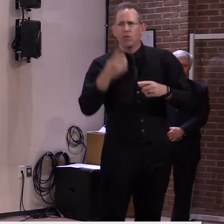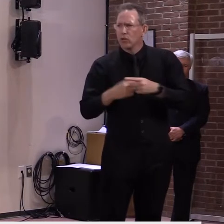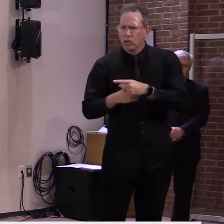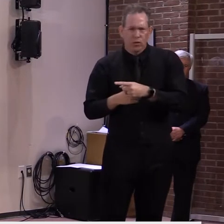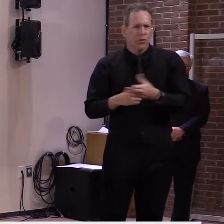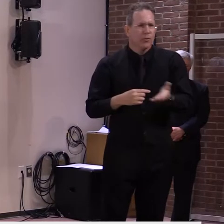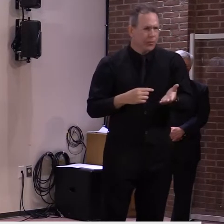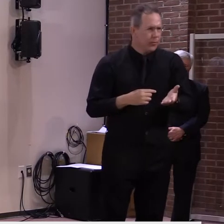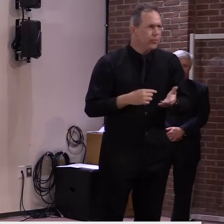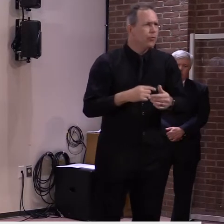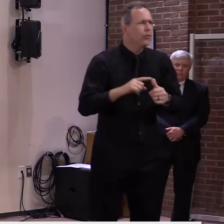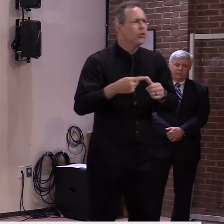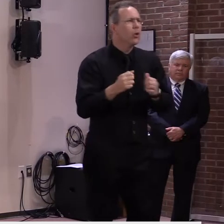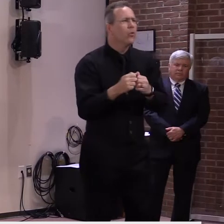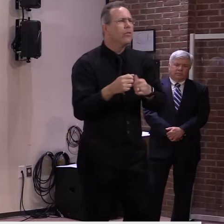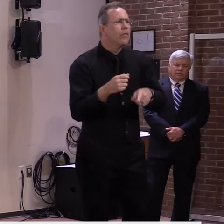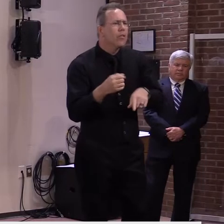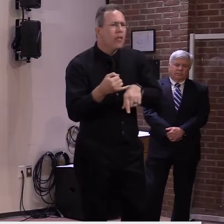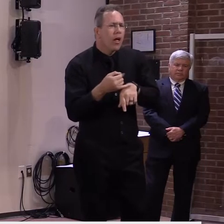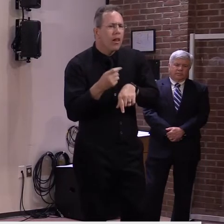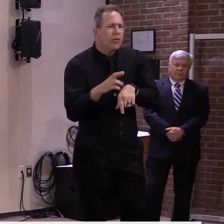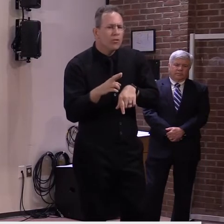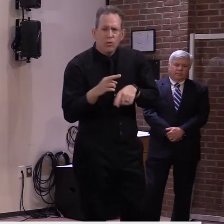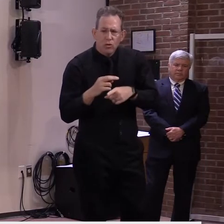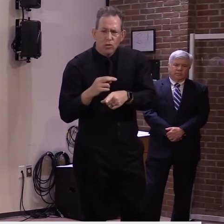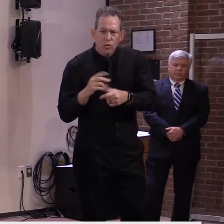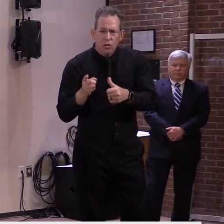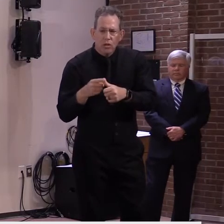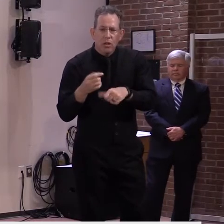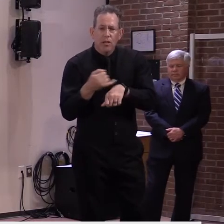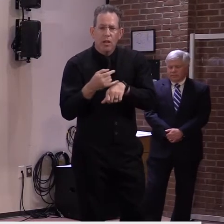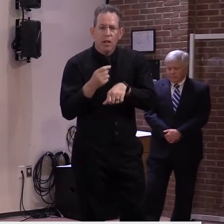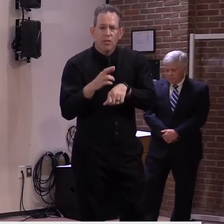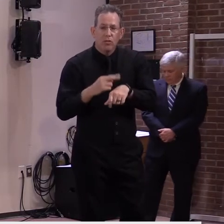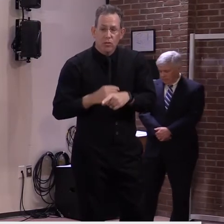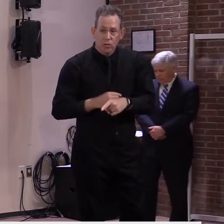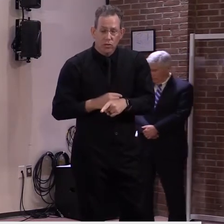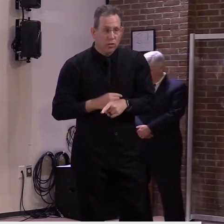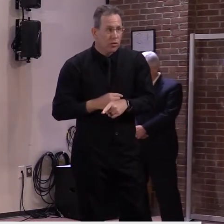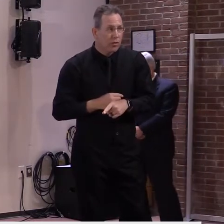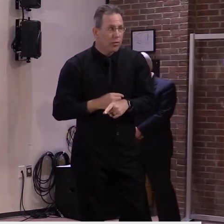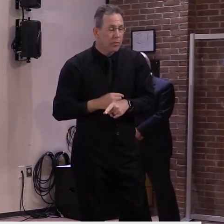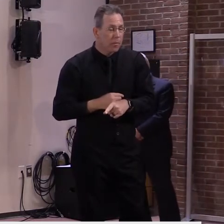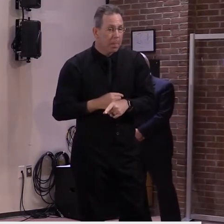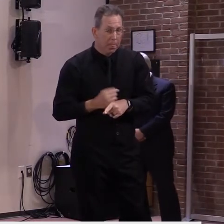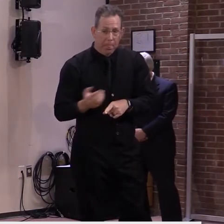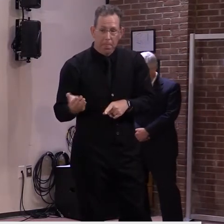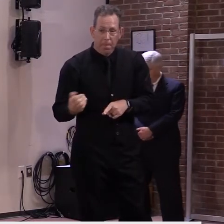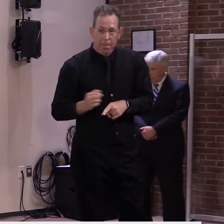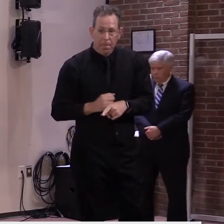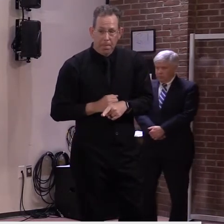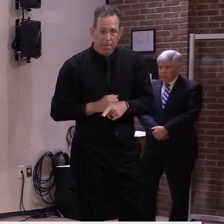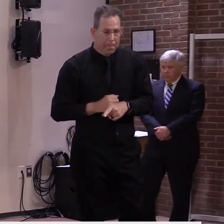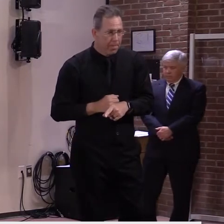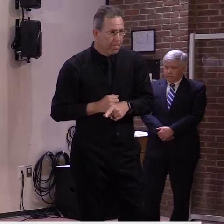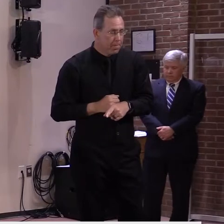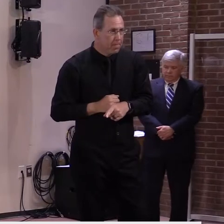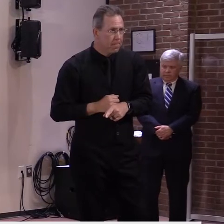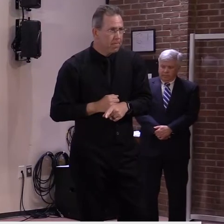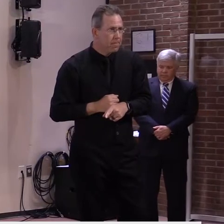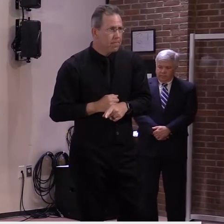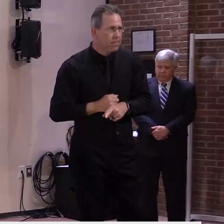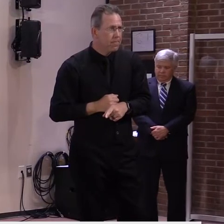you might have to hit star six again, because I think I remuted you. Oh, you're good now. Yeah. Okay.